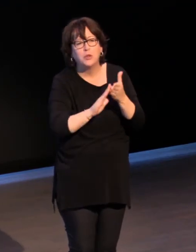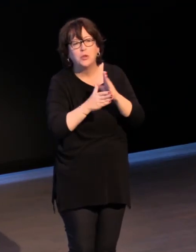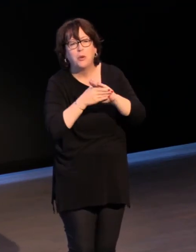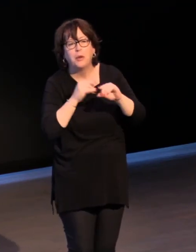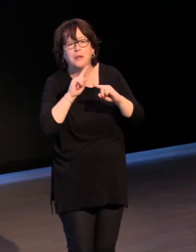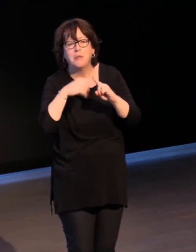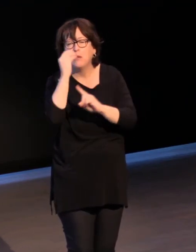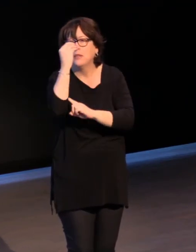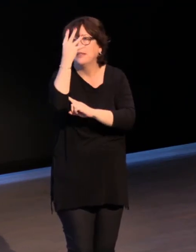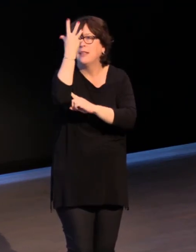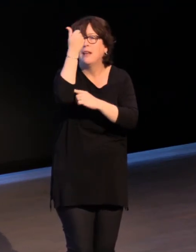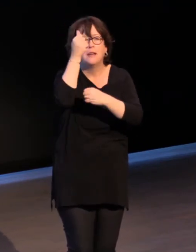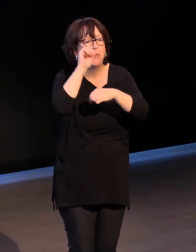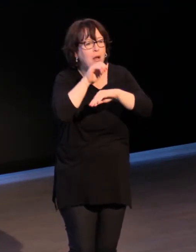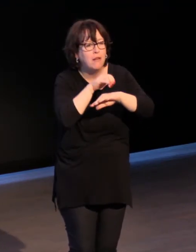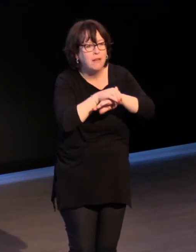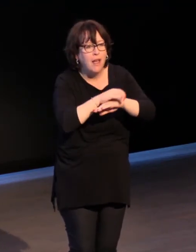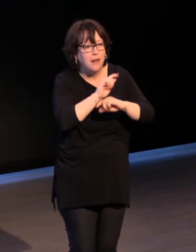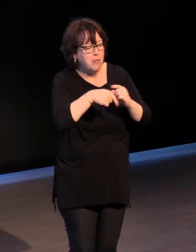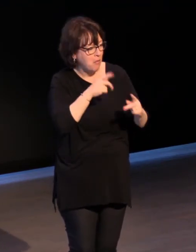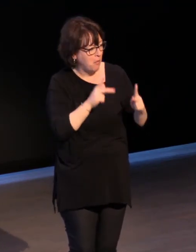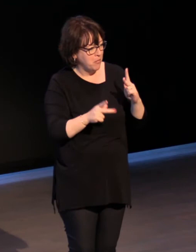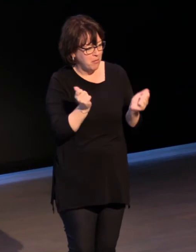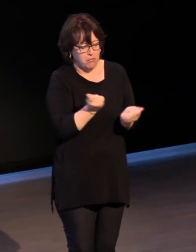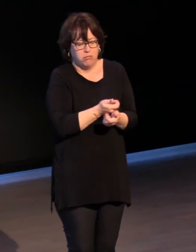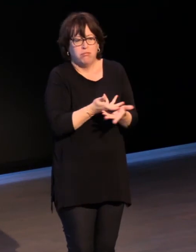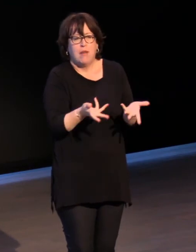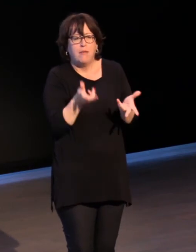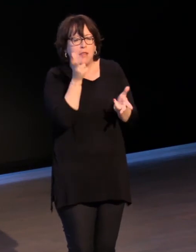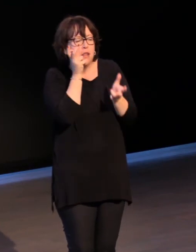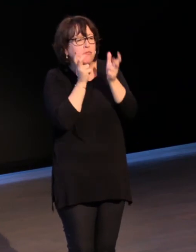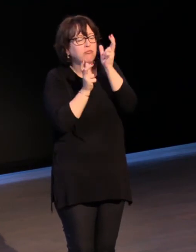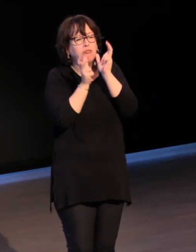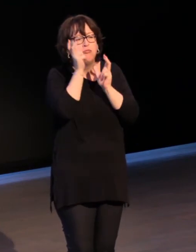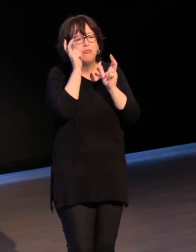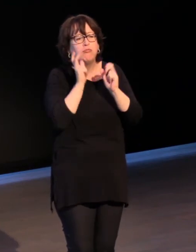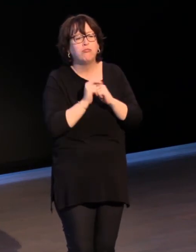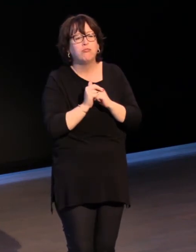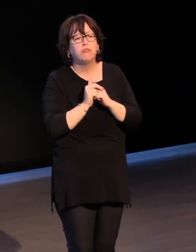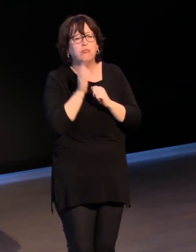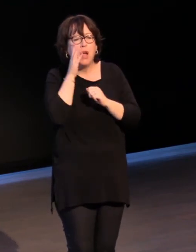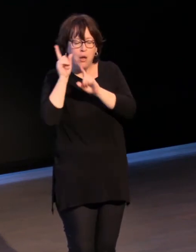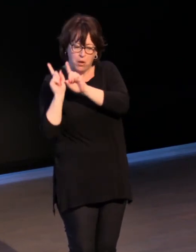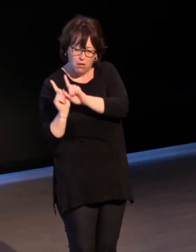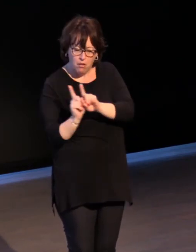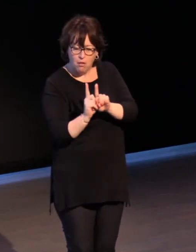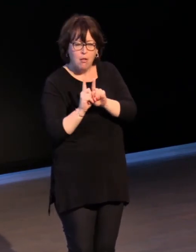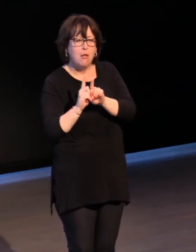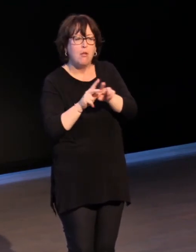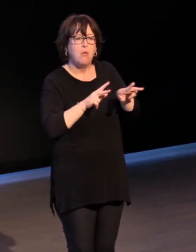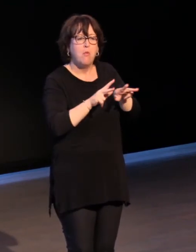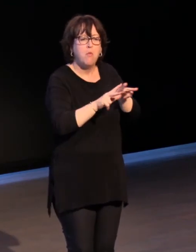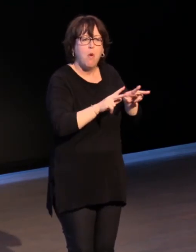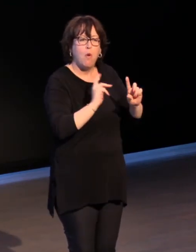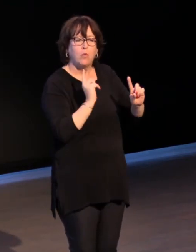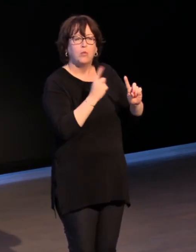night, of people, everyone. And the walk will finish at the Genocide